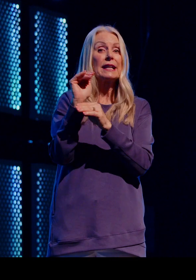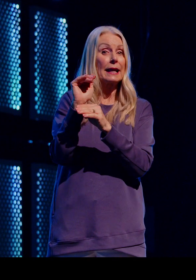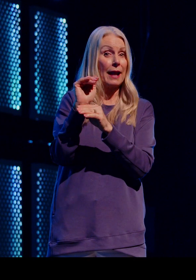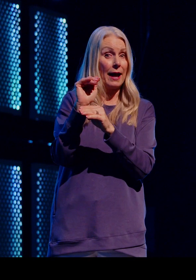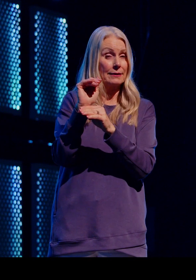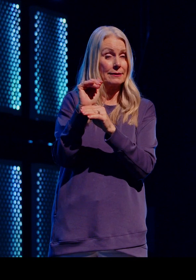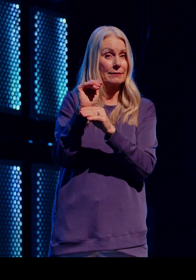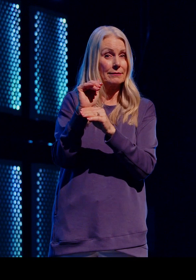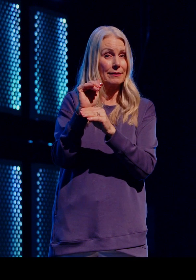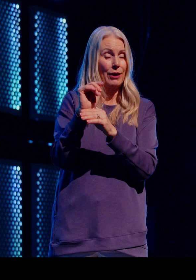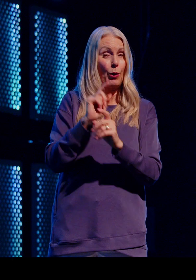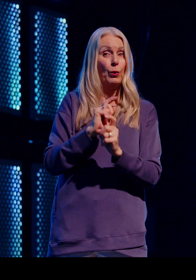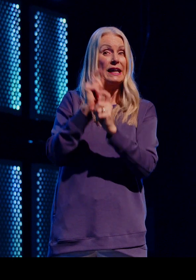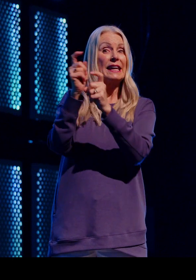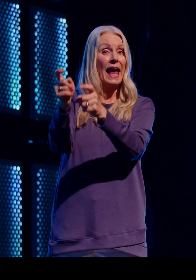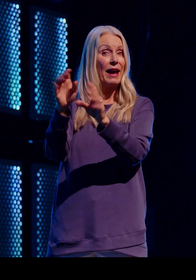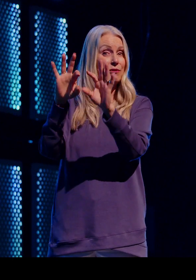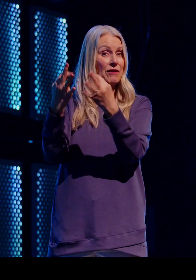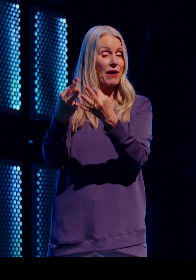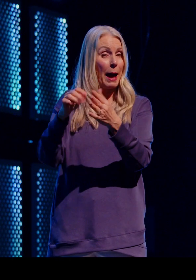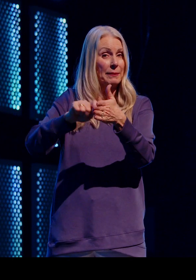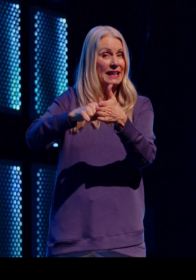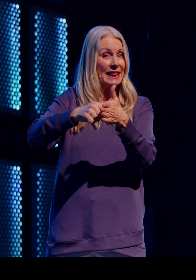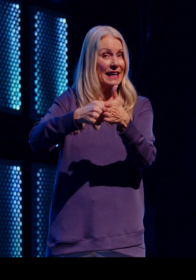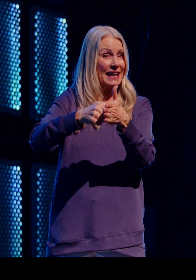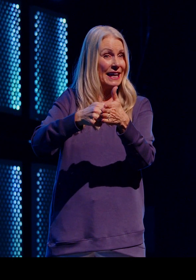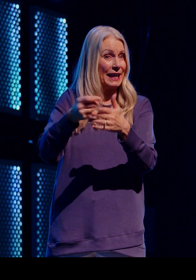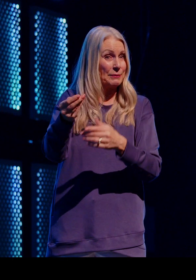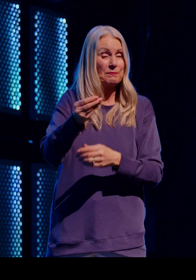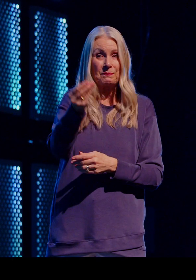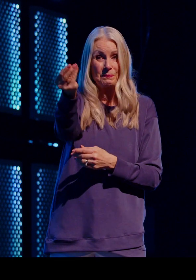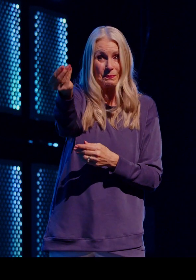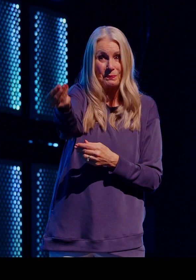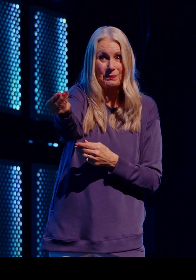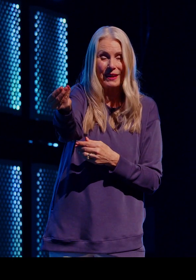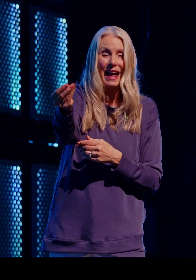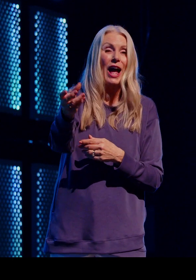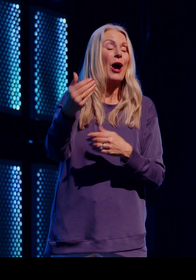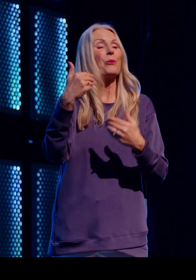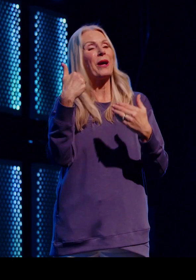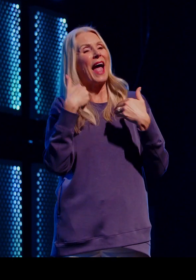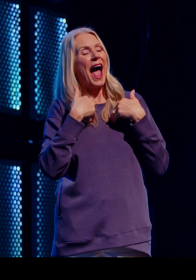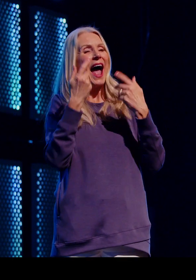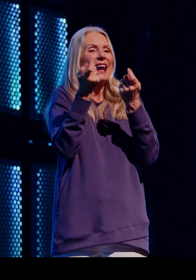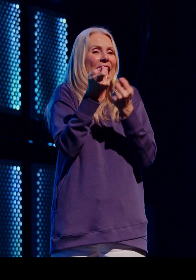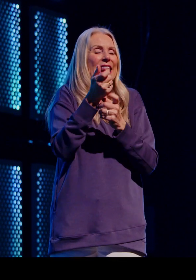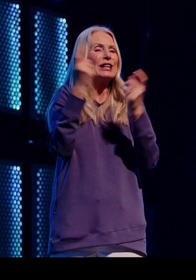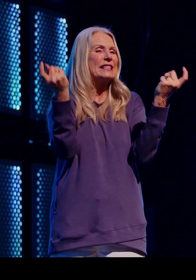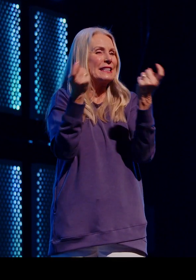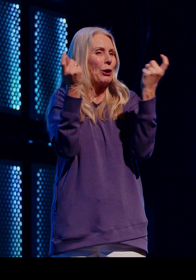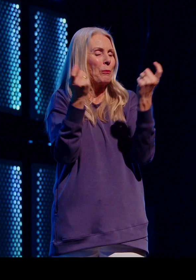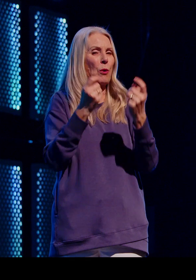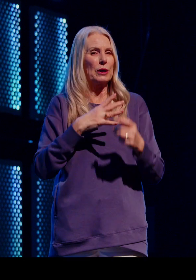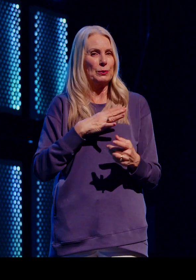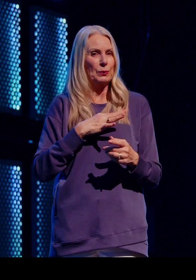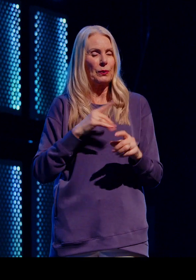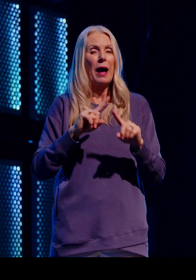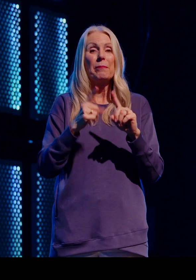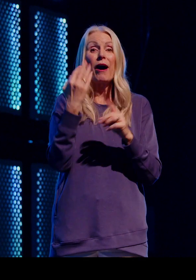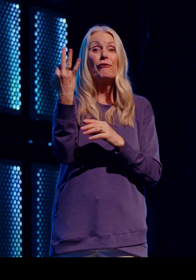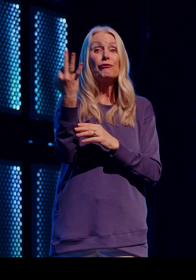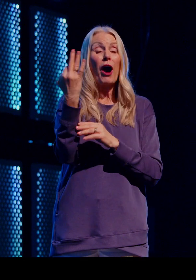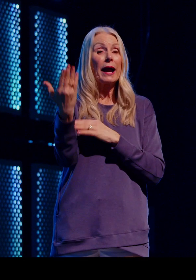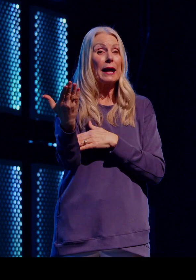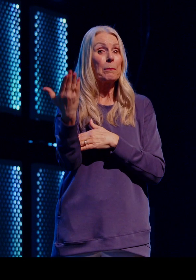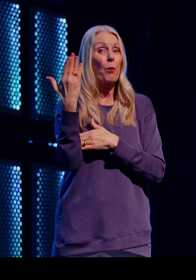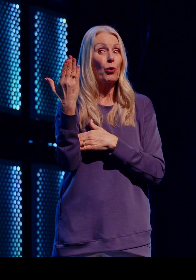we turned the keys over, and we gave it to the family. There was a little ceremony, and it was just a really cool thing. But Friday morning, we went back